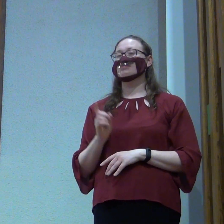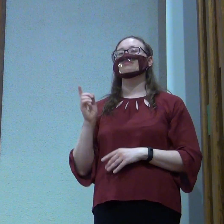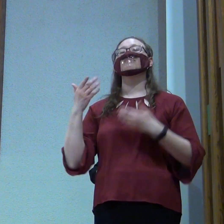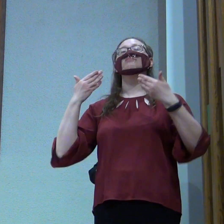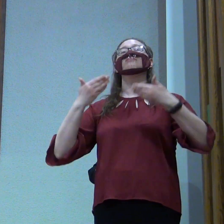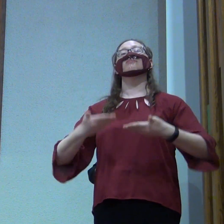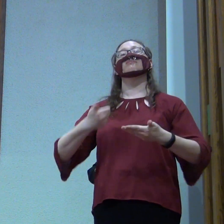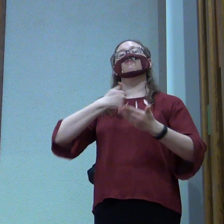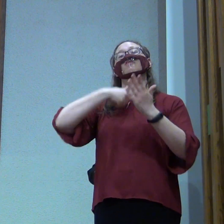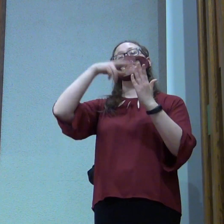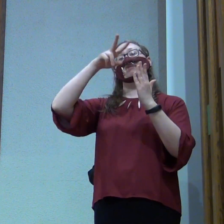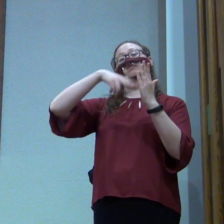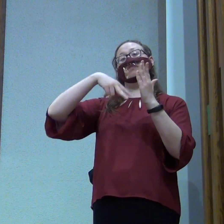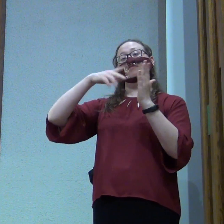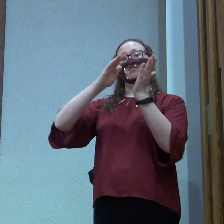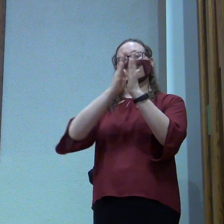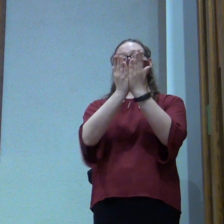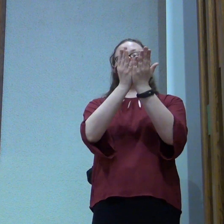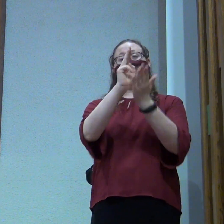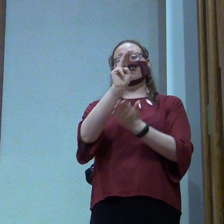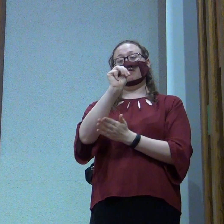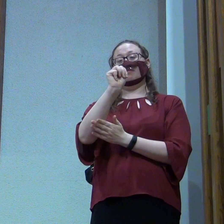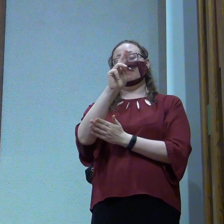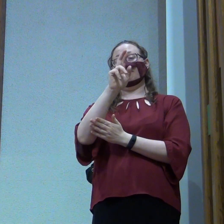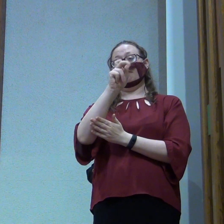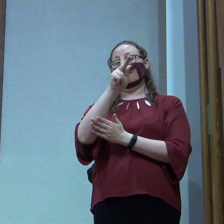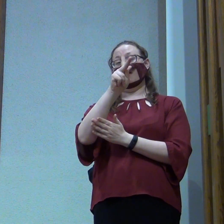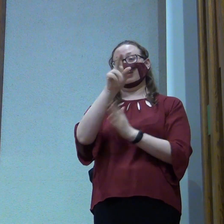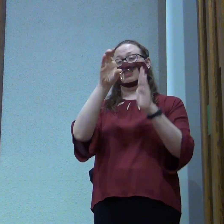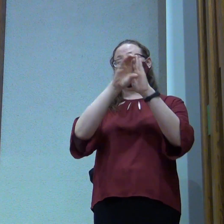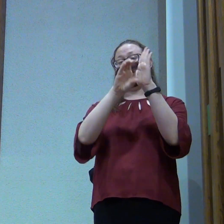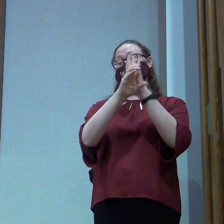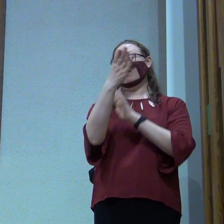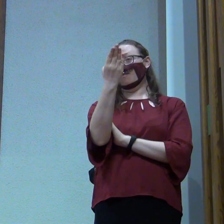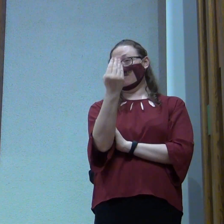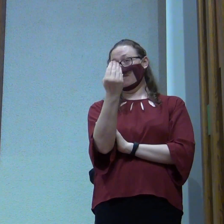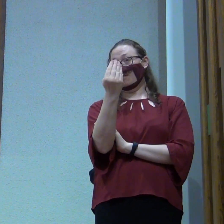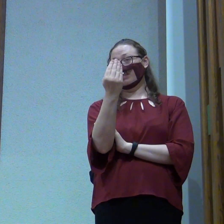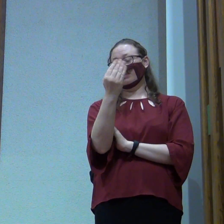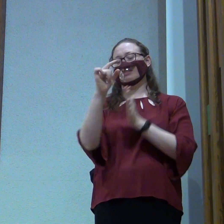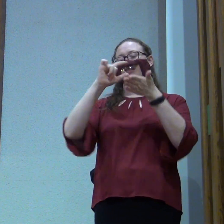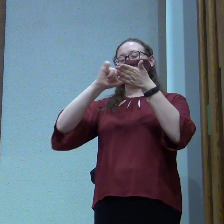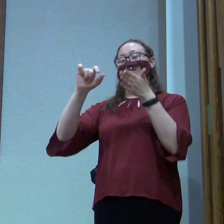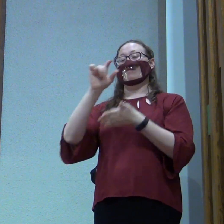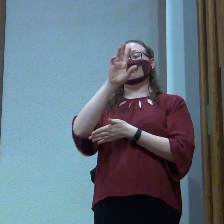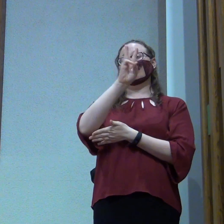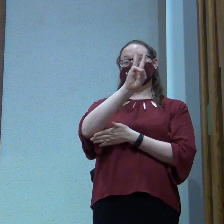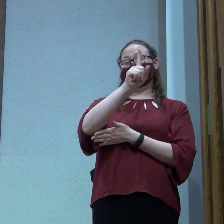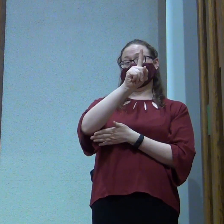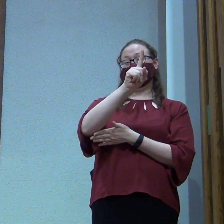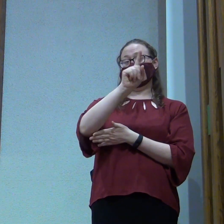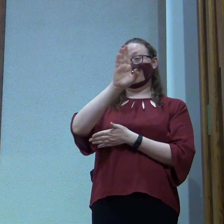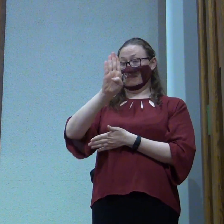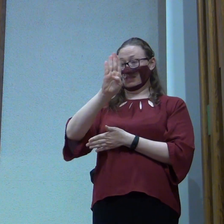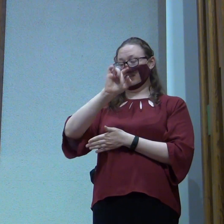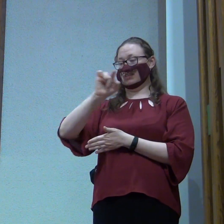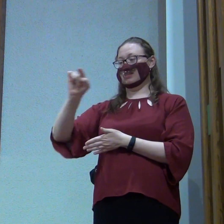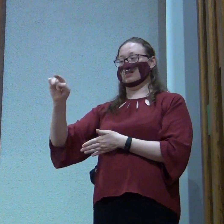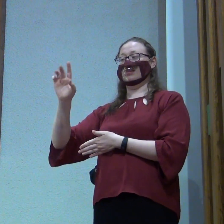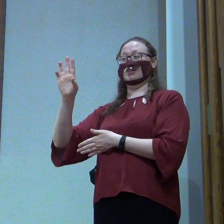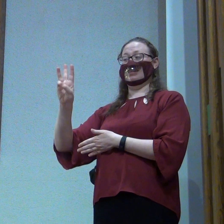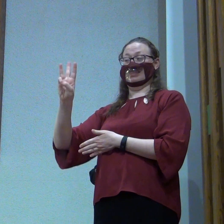I am reading from Mark 14, verses 61b